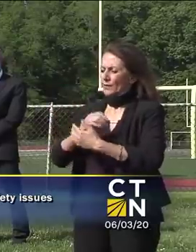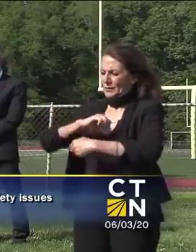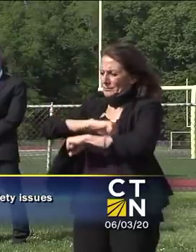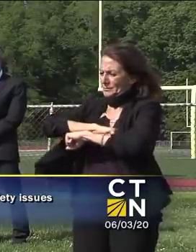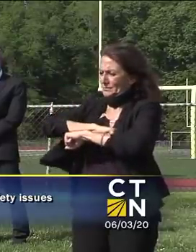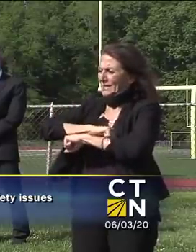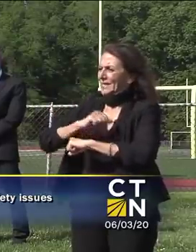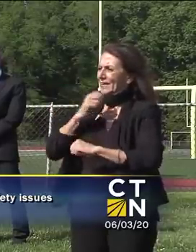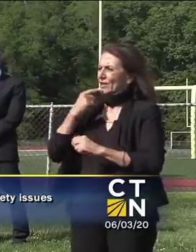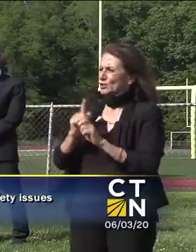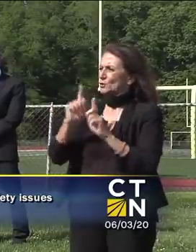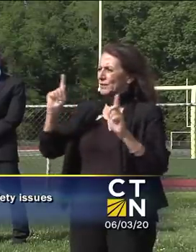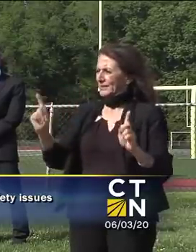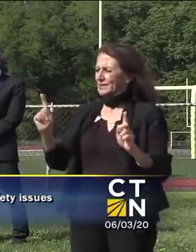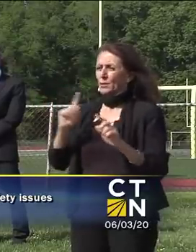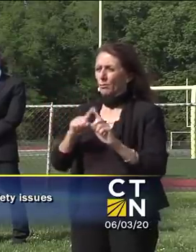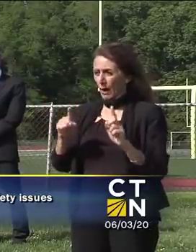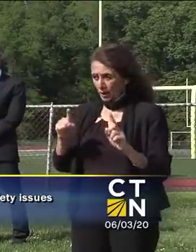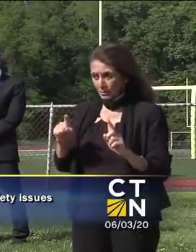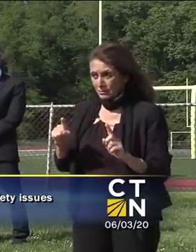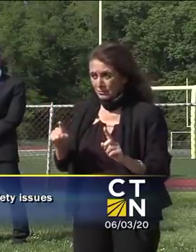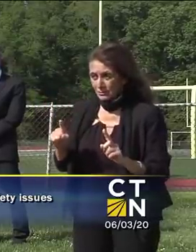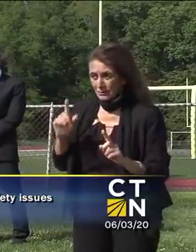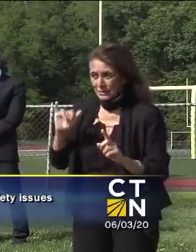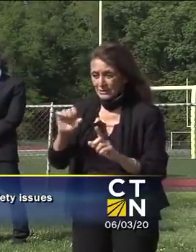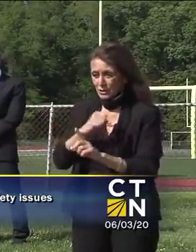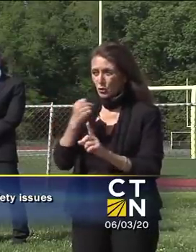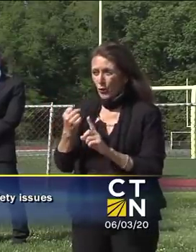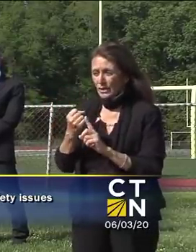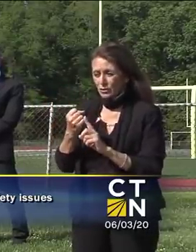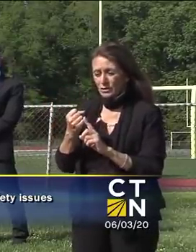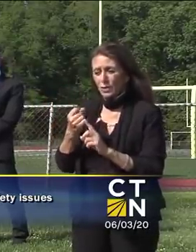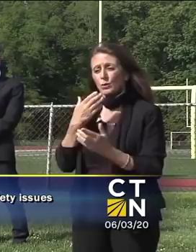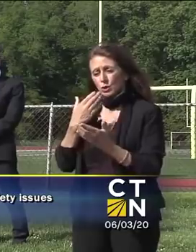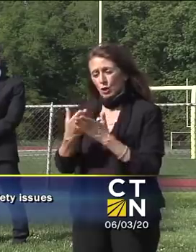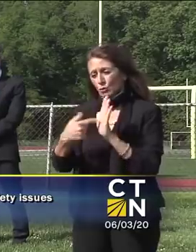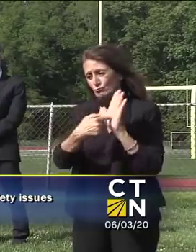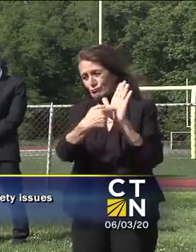not socially distancing. But in this environment, I think it really sent a really good message.